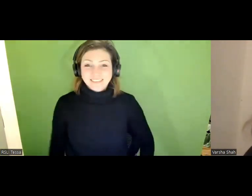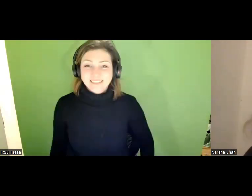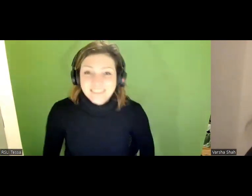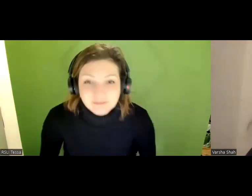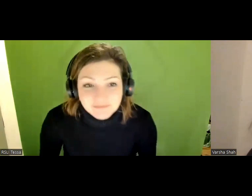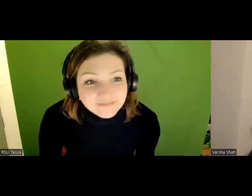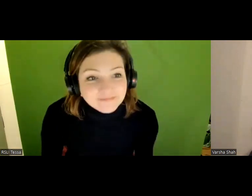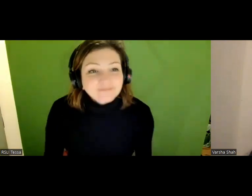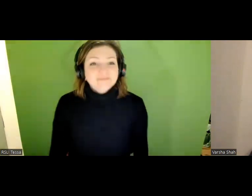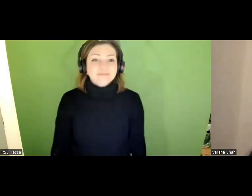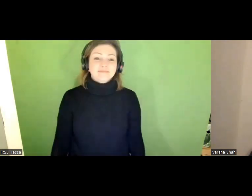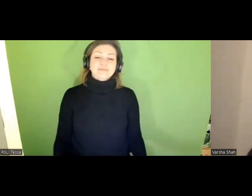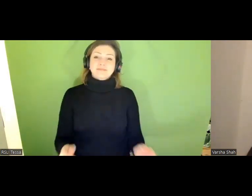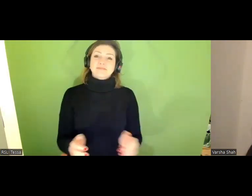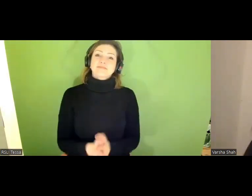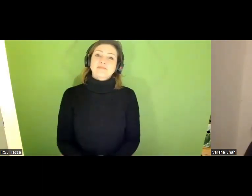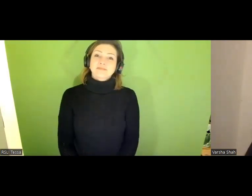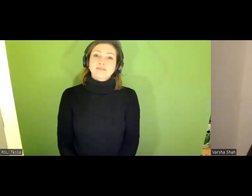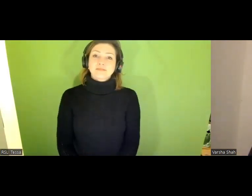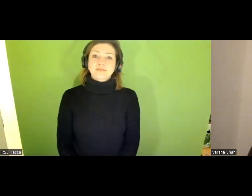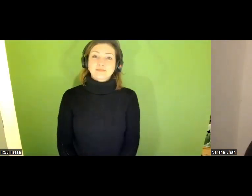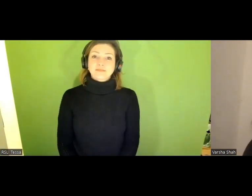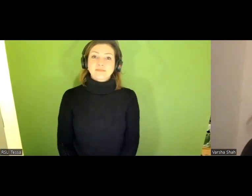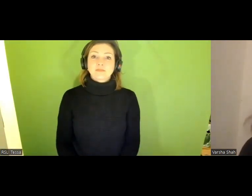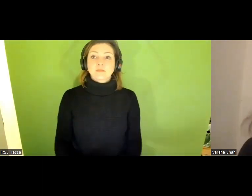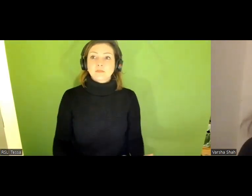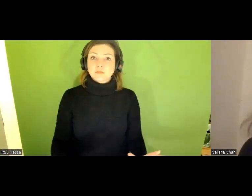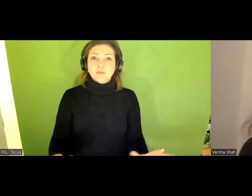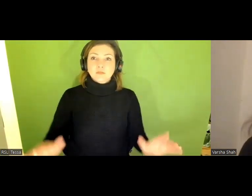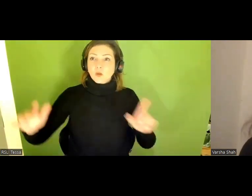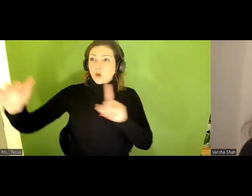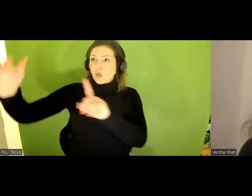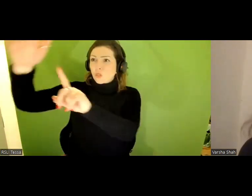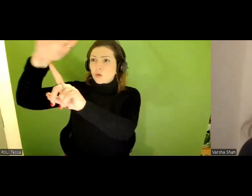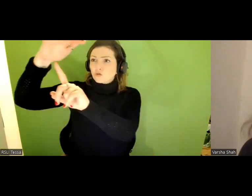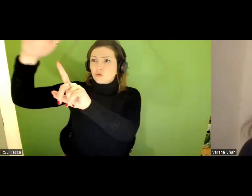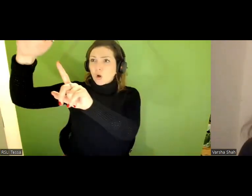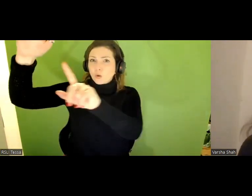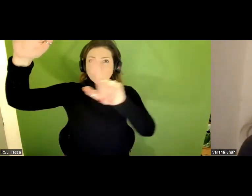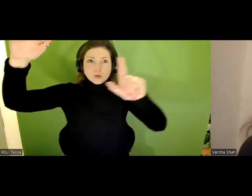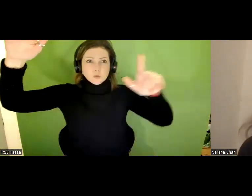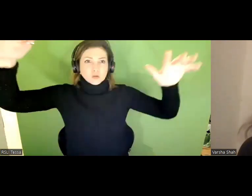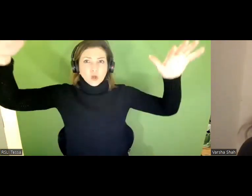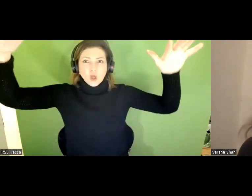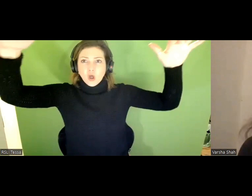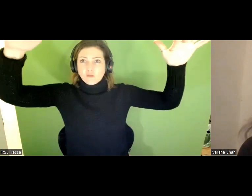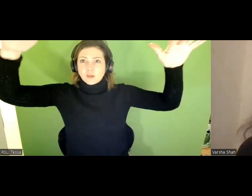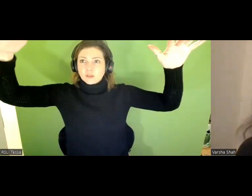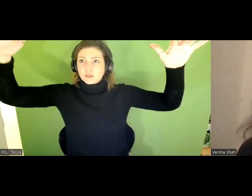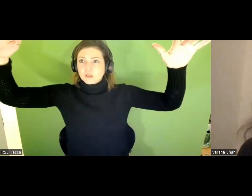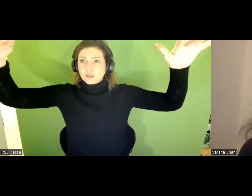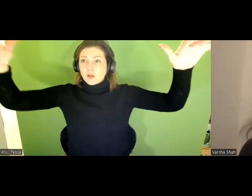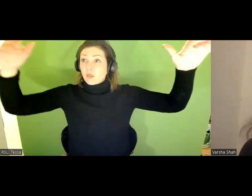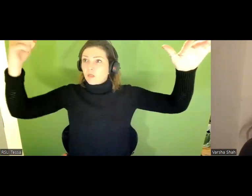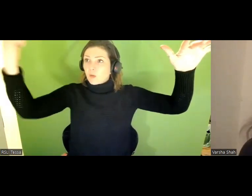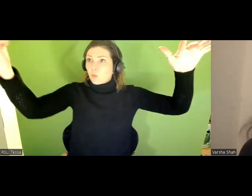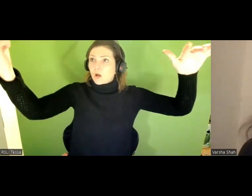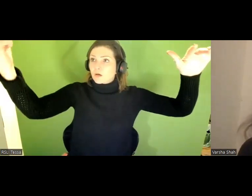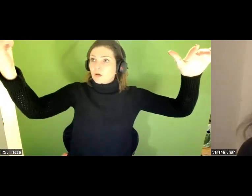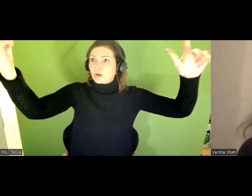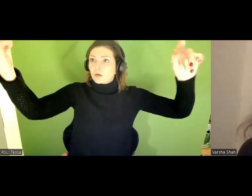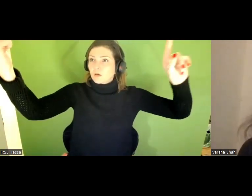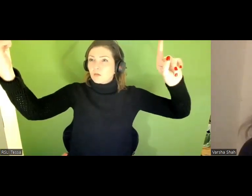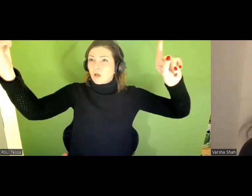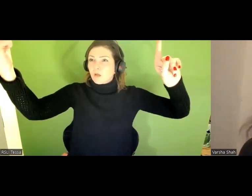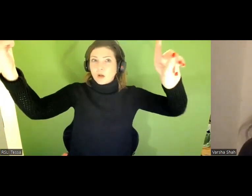it. The round drones hovered in the air like vultures. Then one, further ahead compared to the rest,